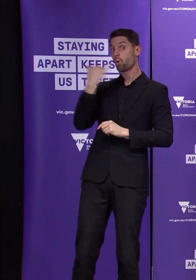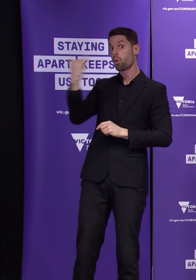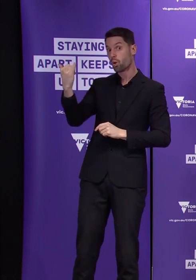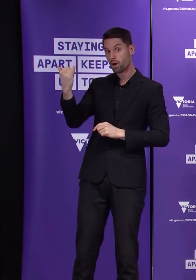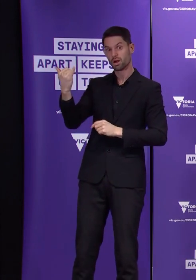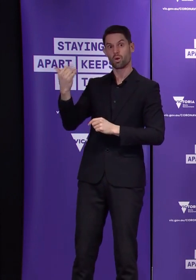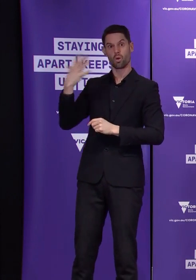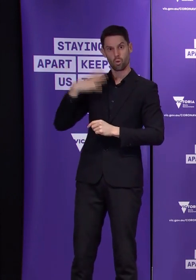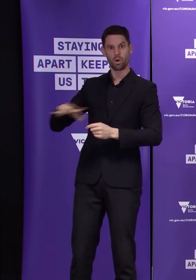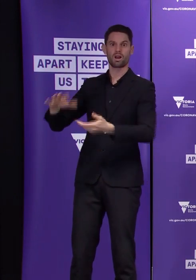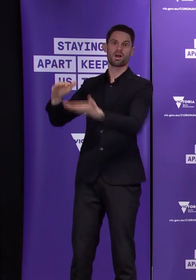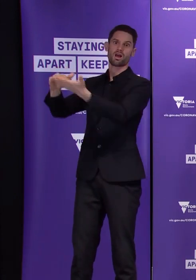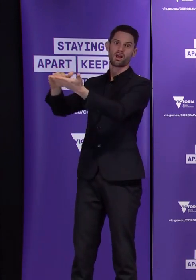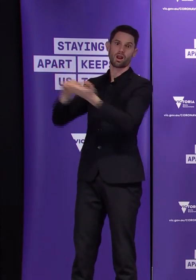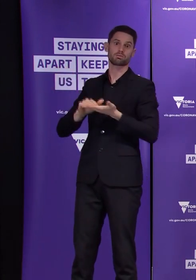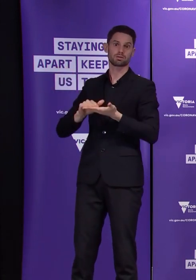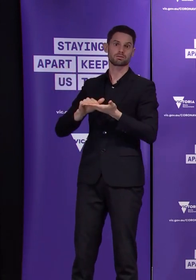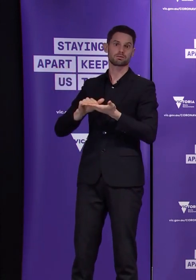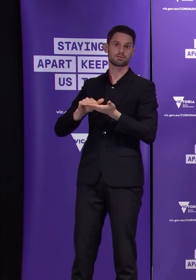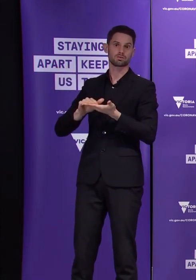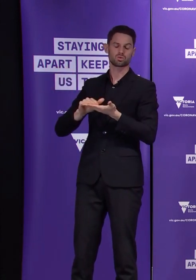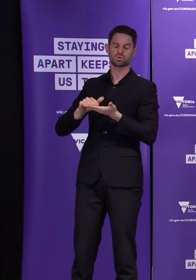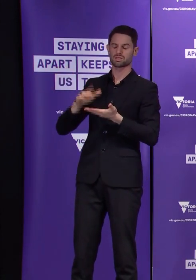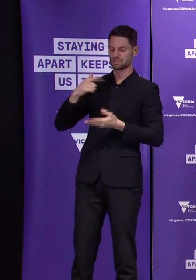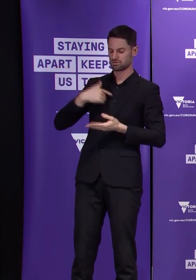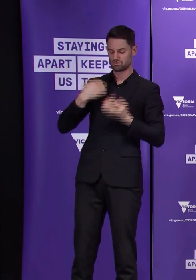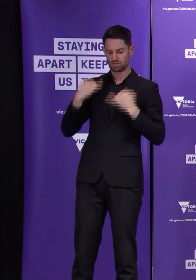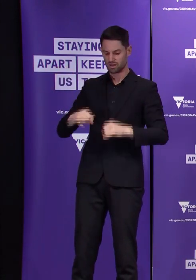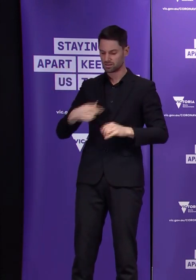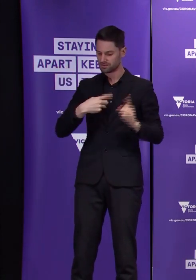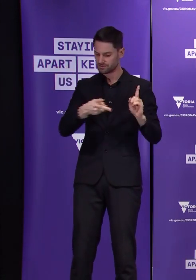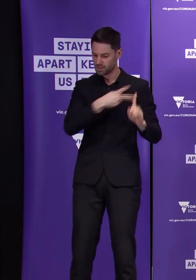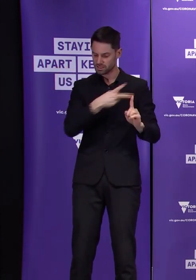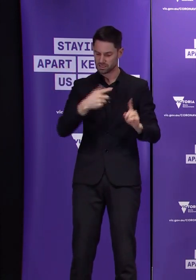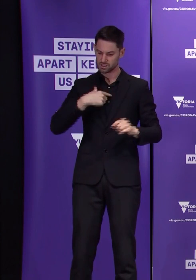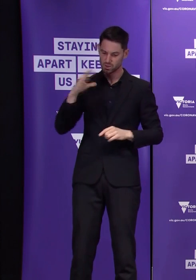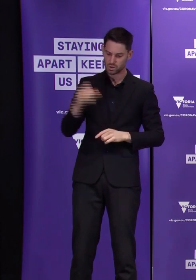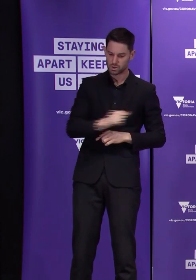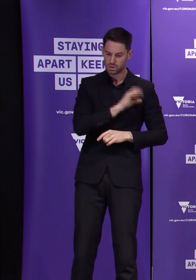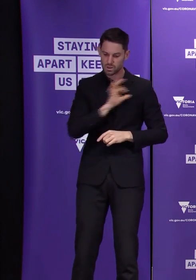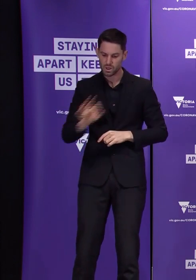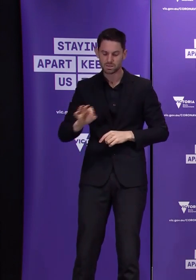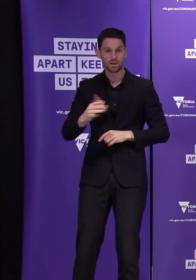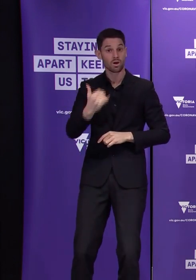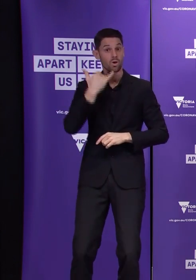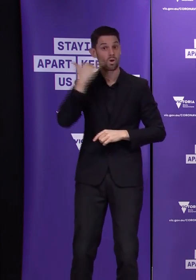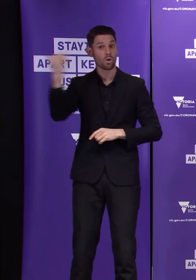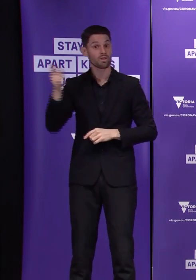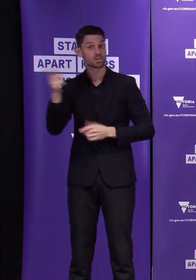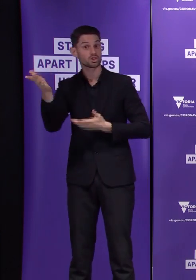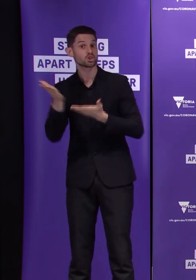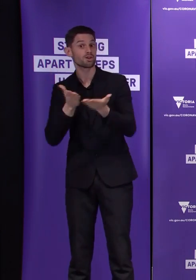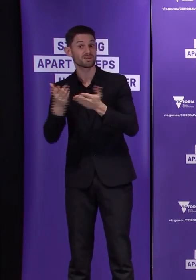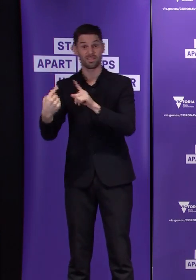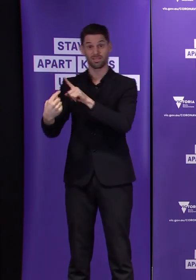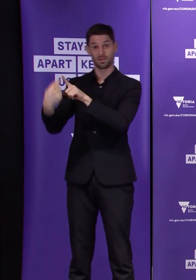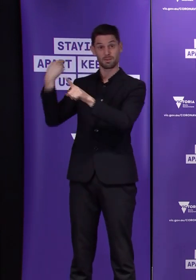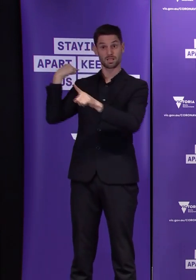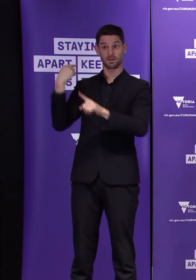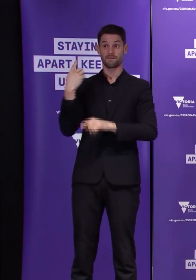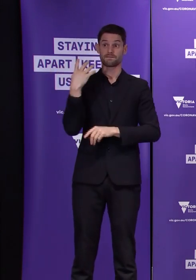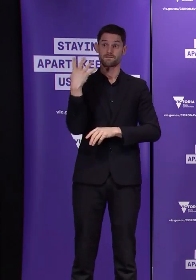last 4 weeks compared to this time last year, which has demonstrated to us that there is a